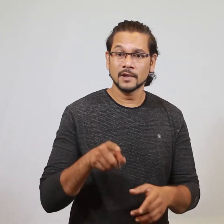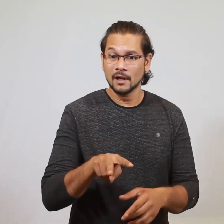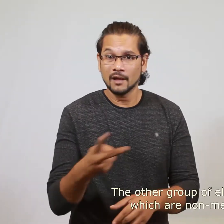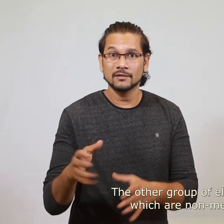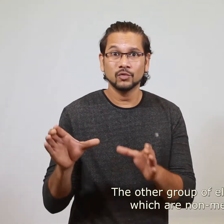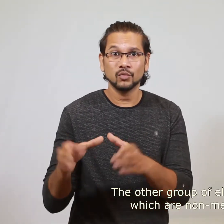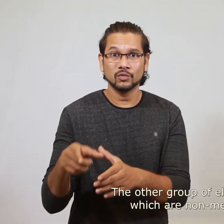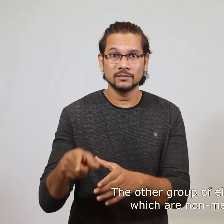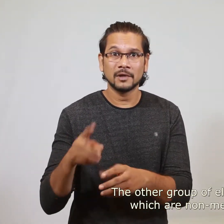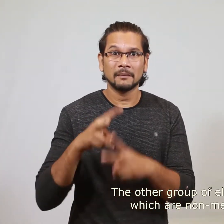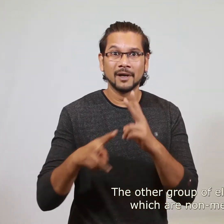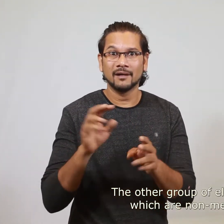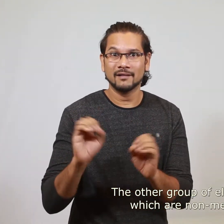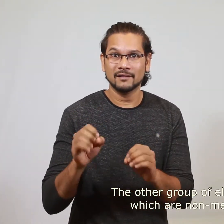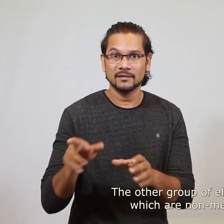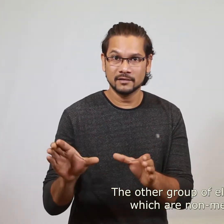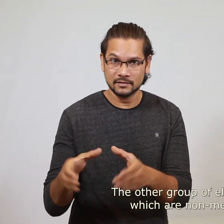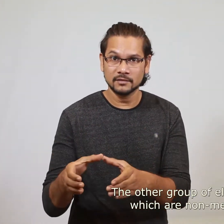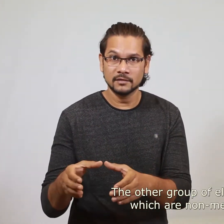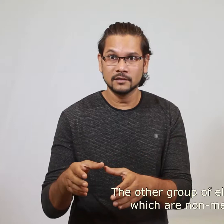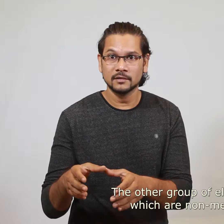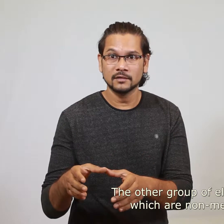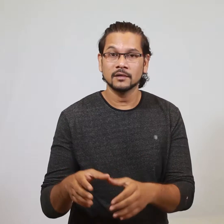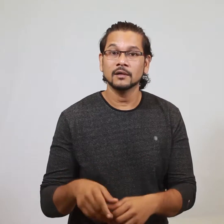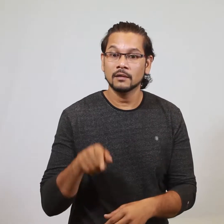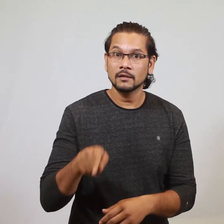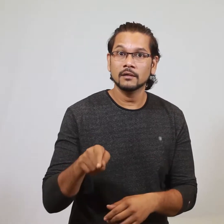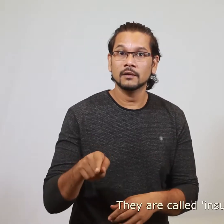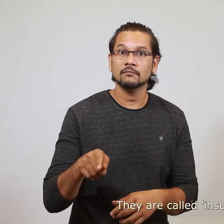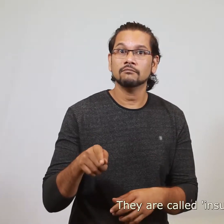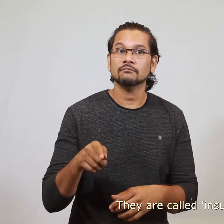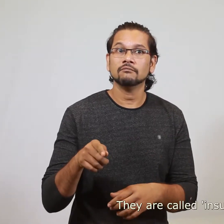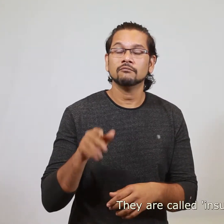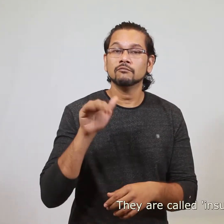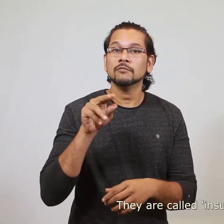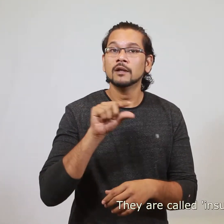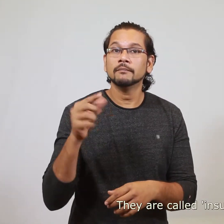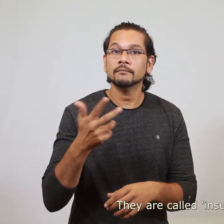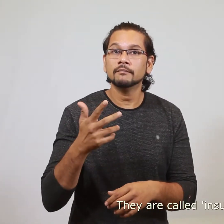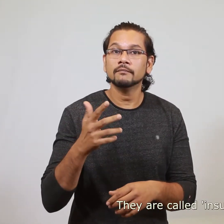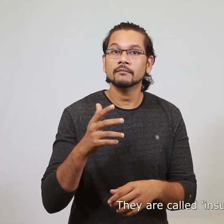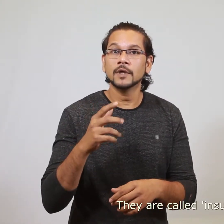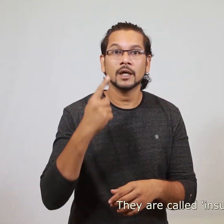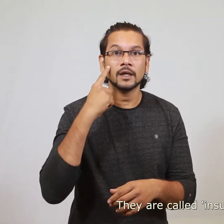The group of elements which are non-metals, they are called insulators.